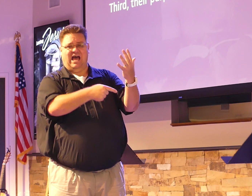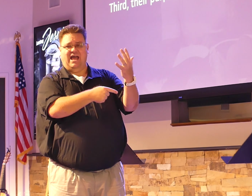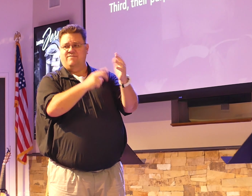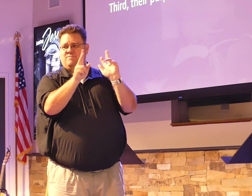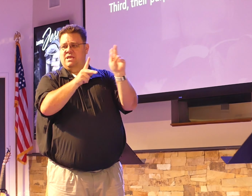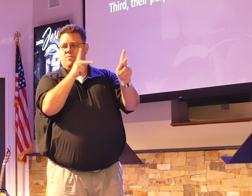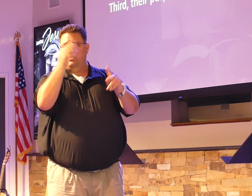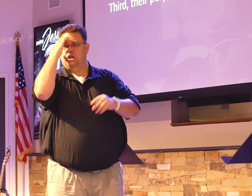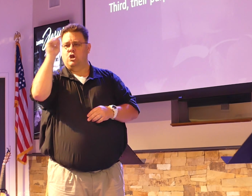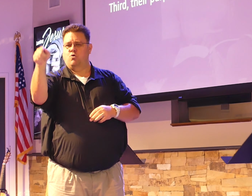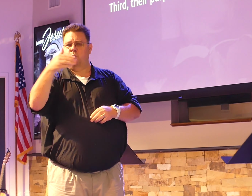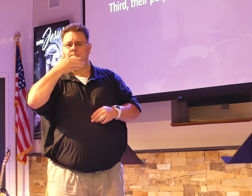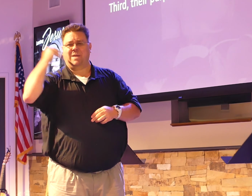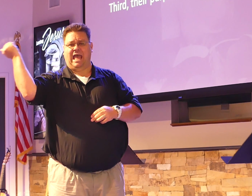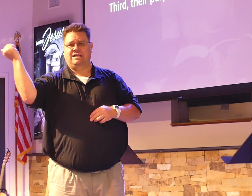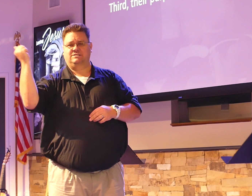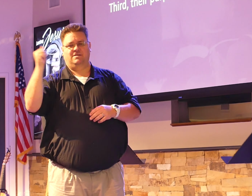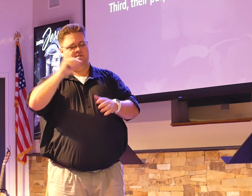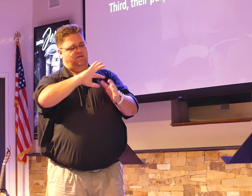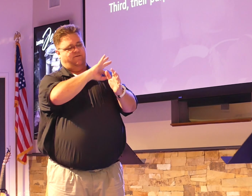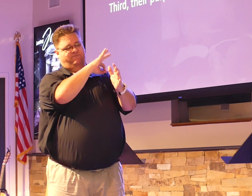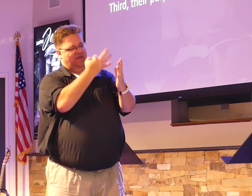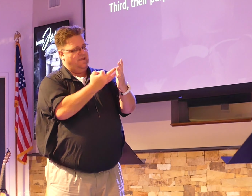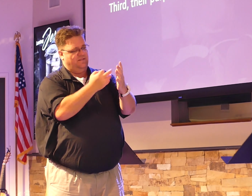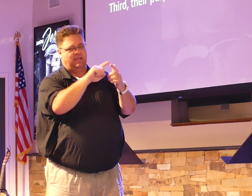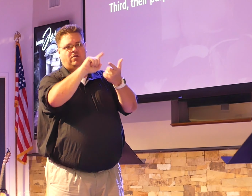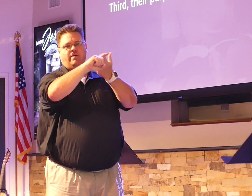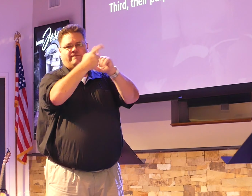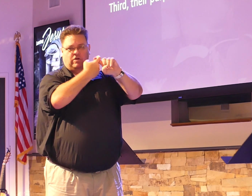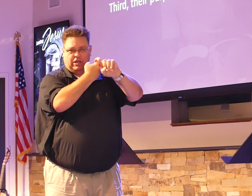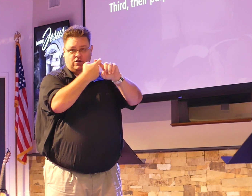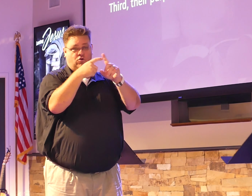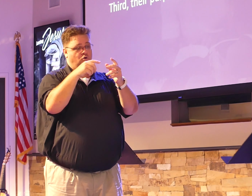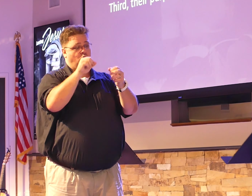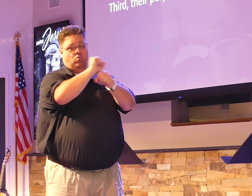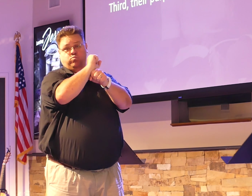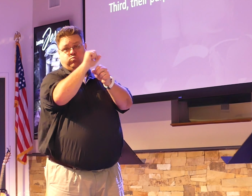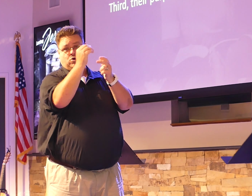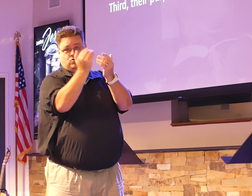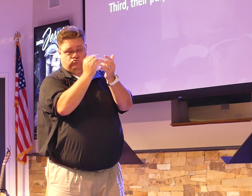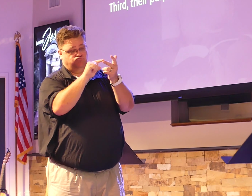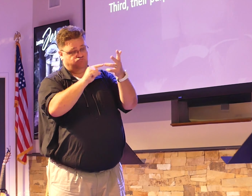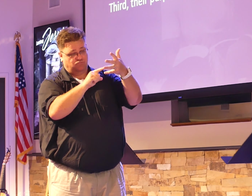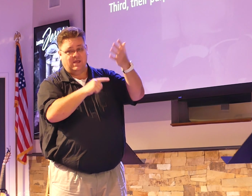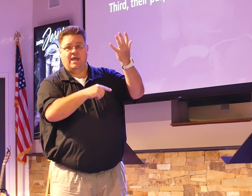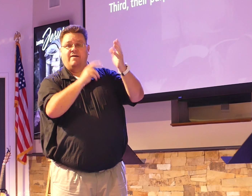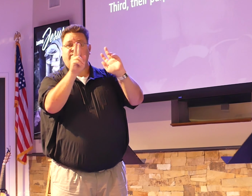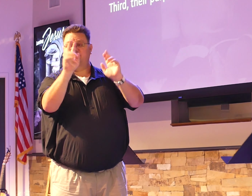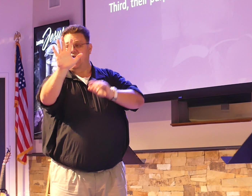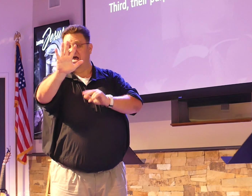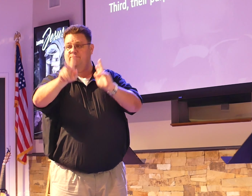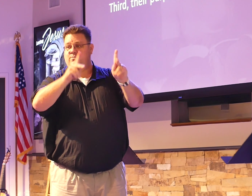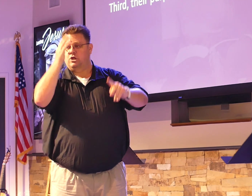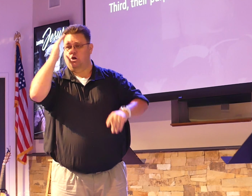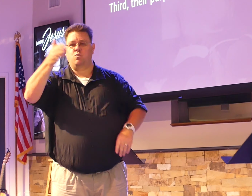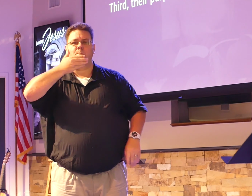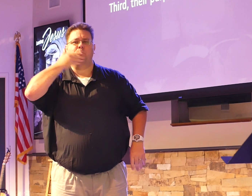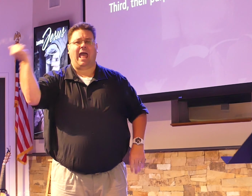know you the best, it could be family, friends, a co-worker, five people that know you the best, what would they say is your